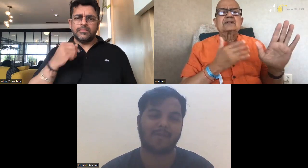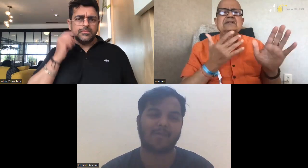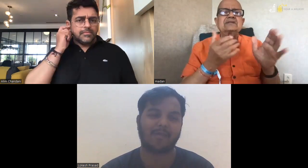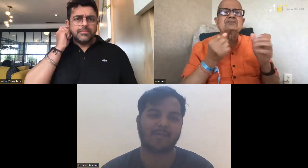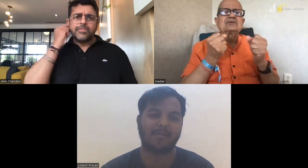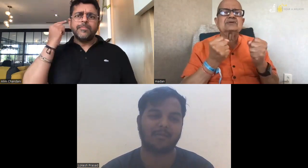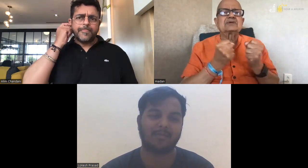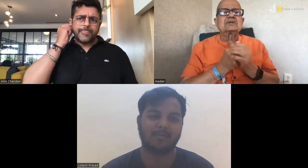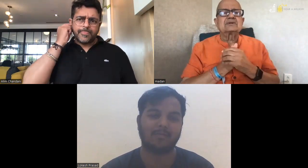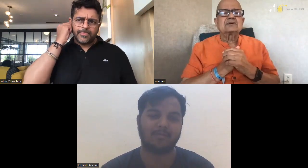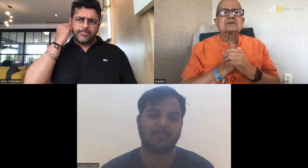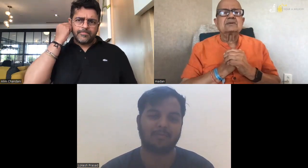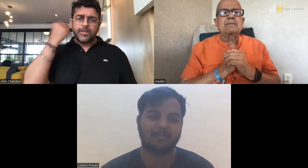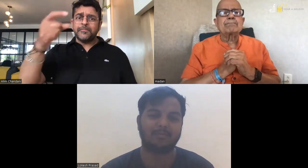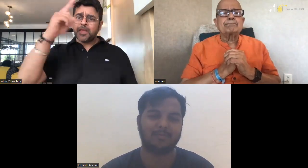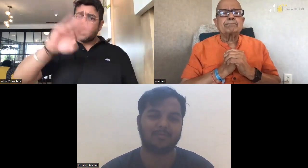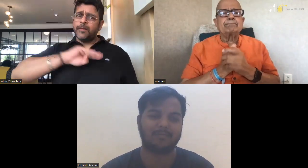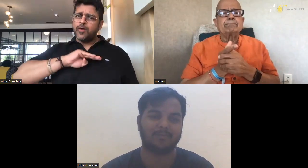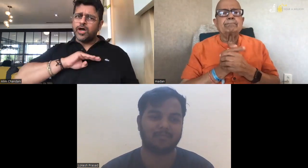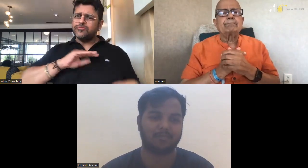Prasad,